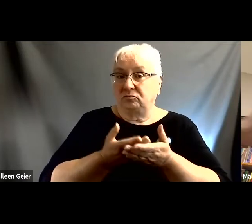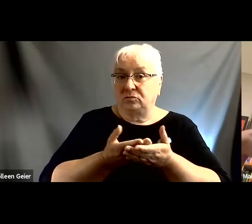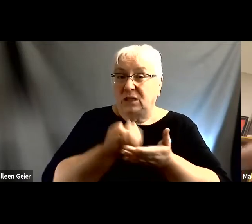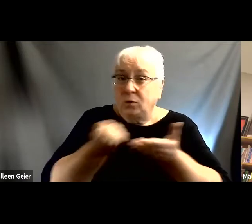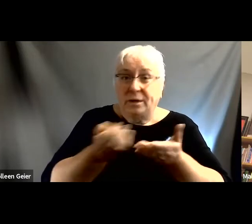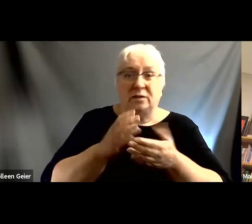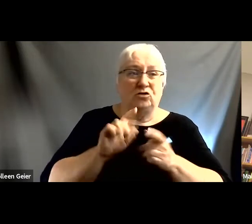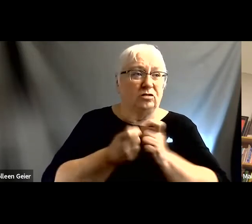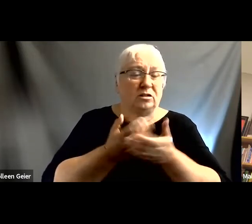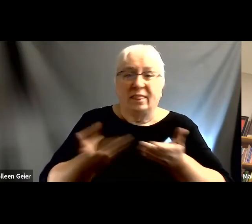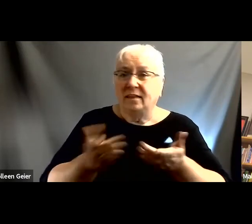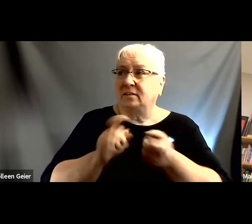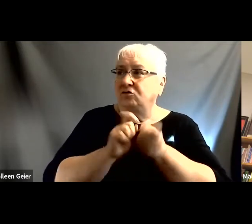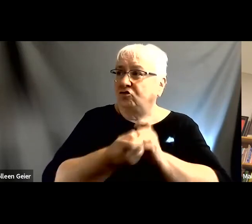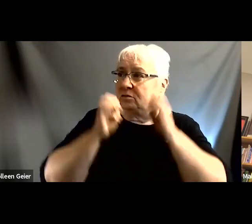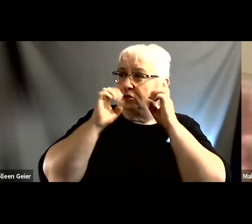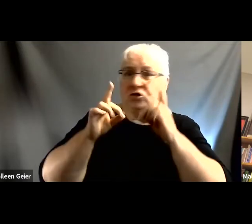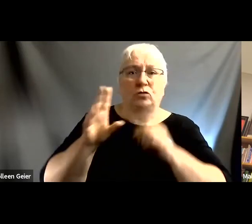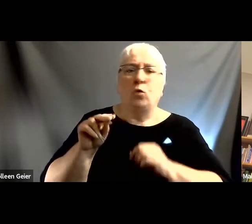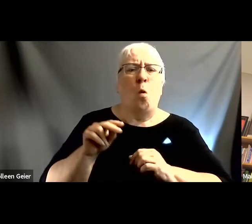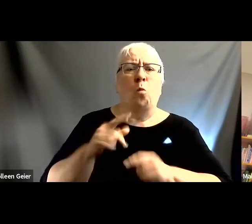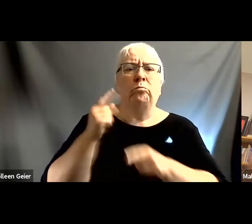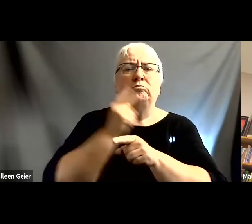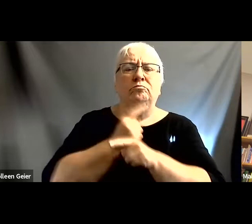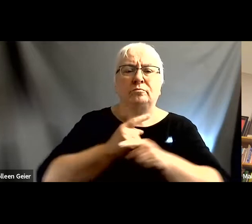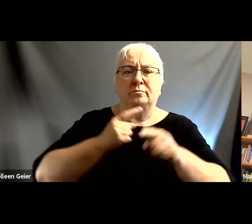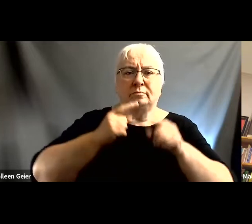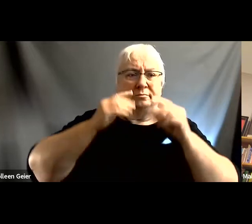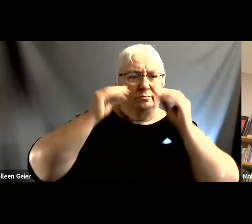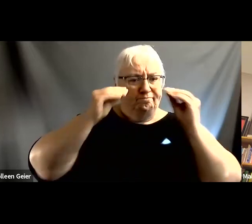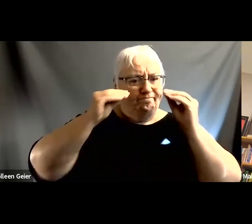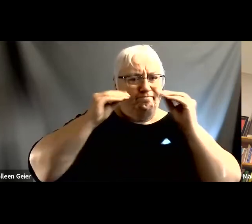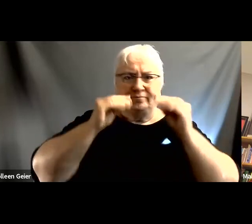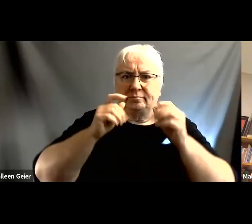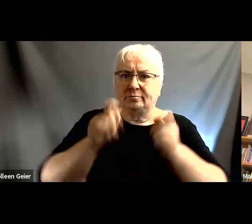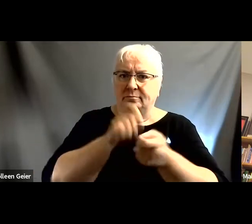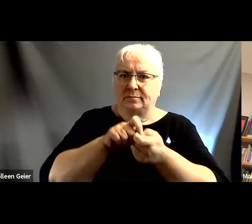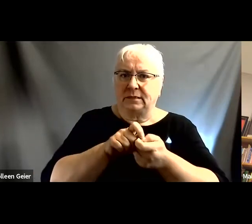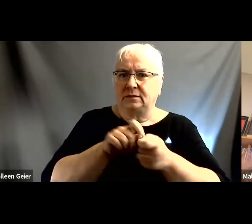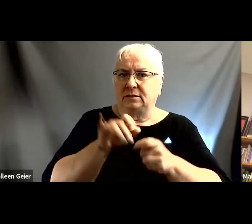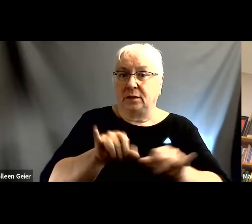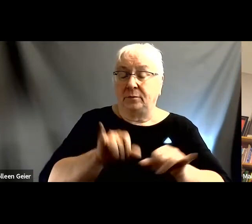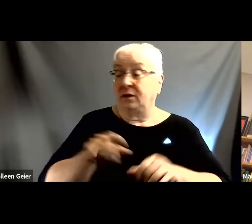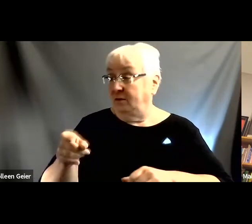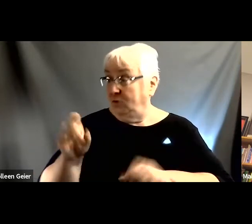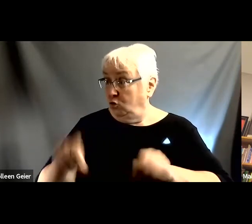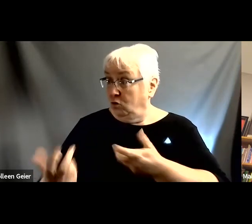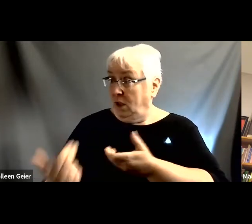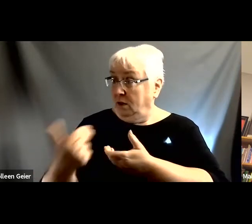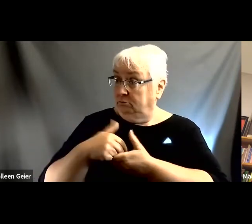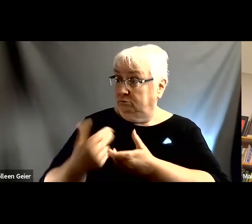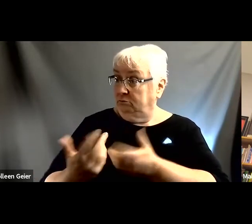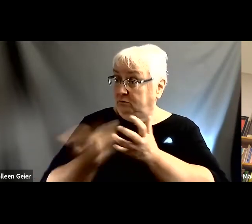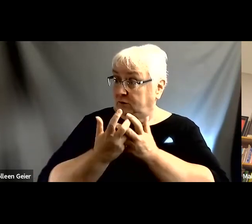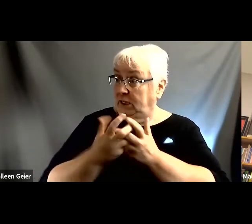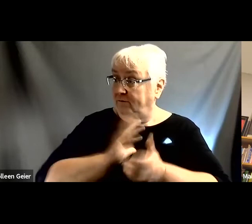The education system would stay as it is, and children, if they fit in, they would fit in, and if not, that was their problem.